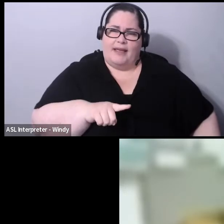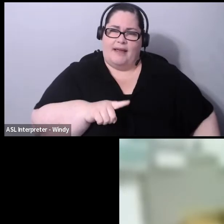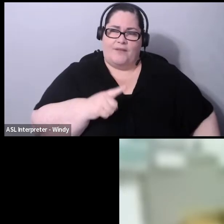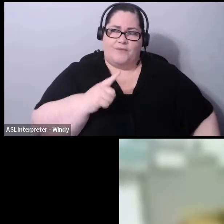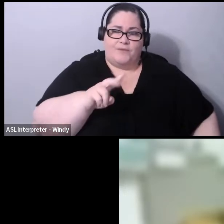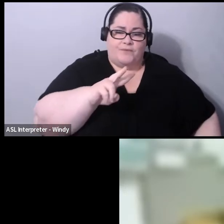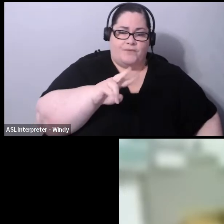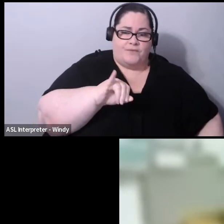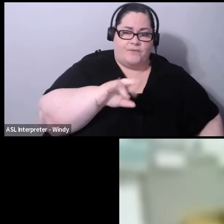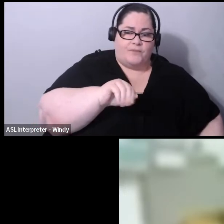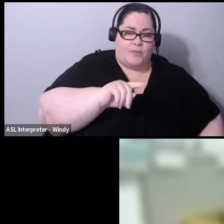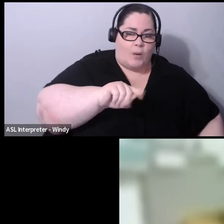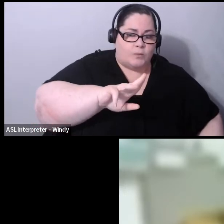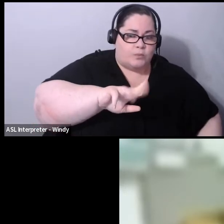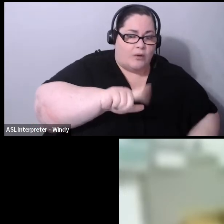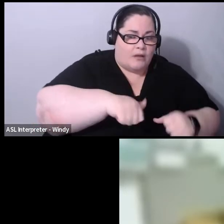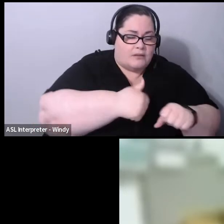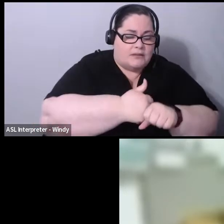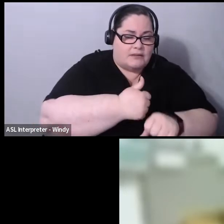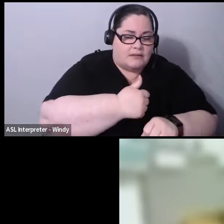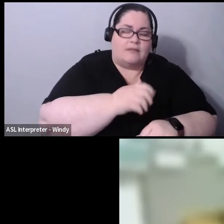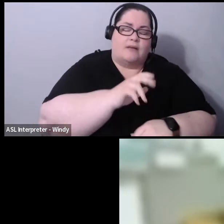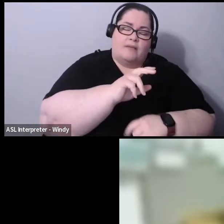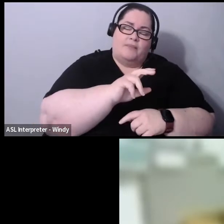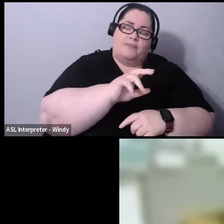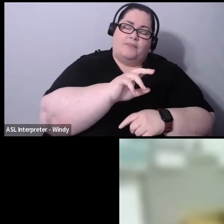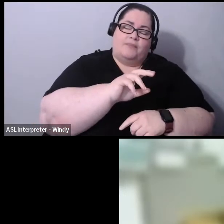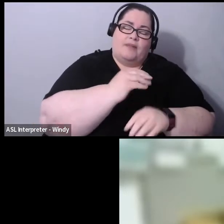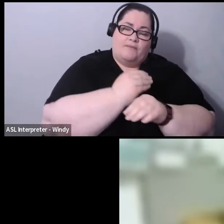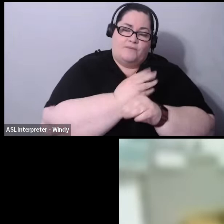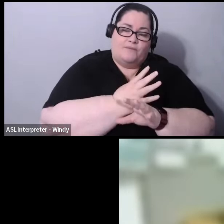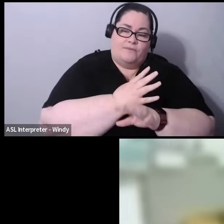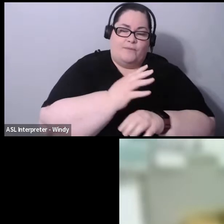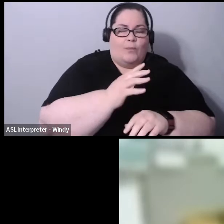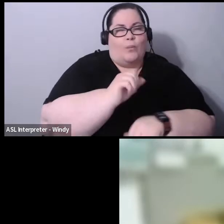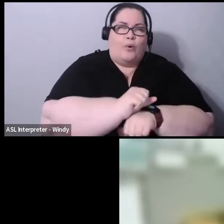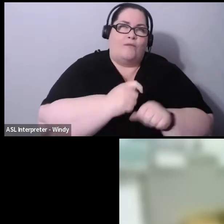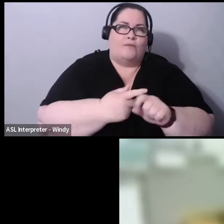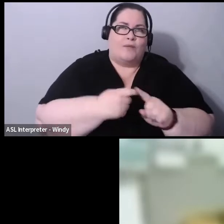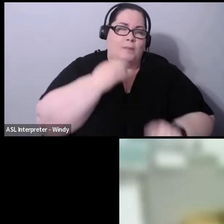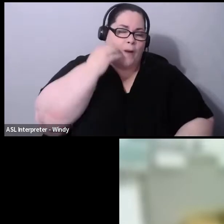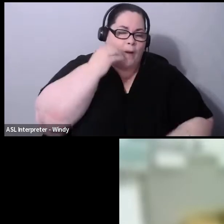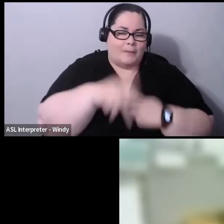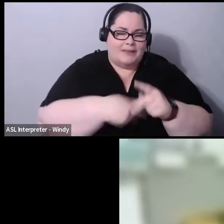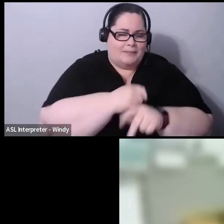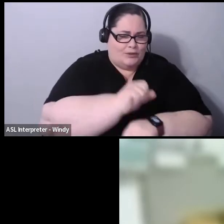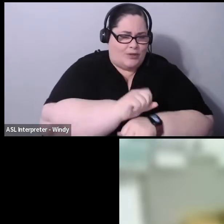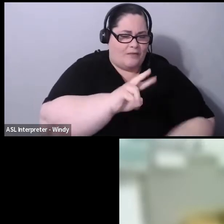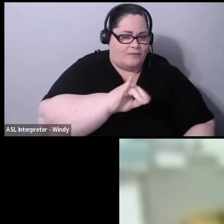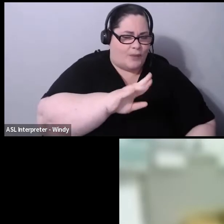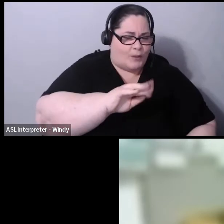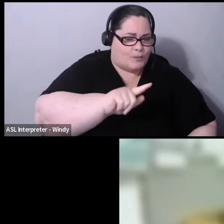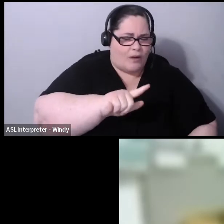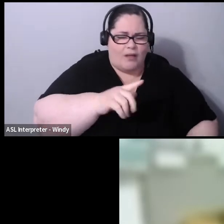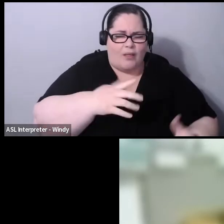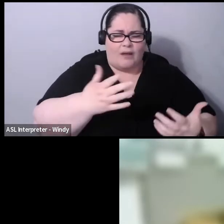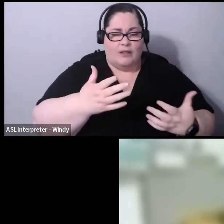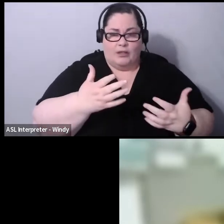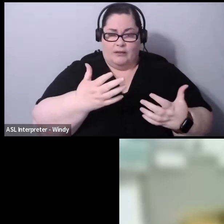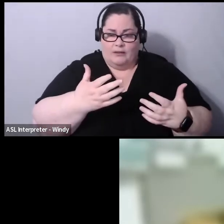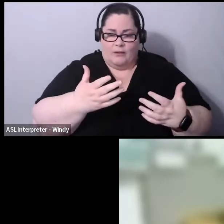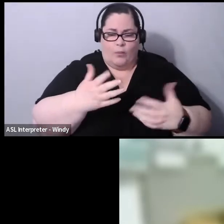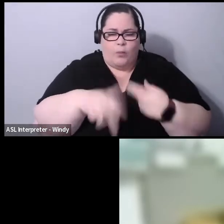virtual? Are some of the positions virtual? And then do they span every level as far as education? And